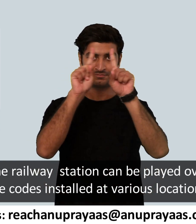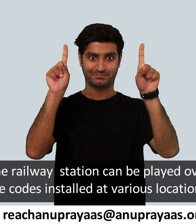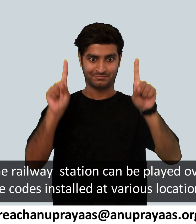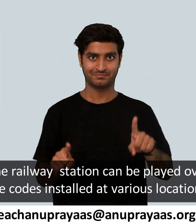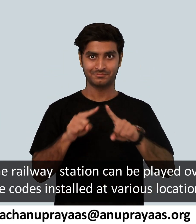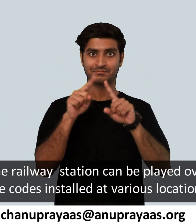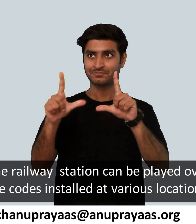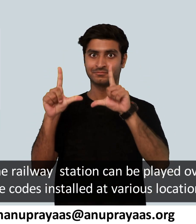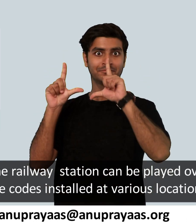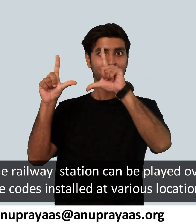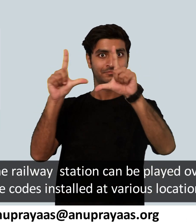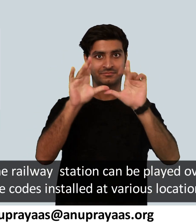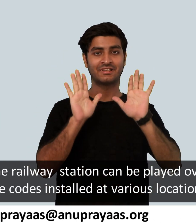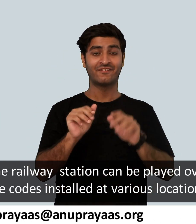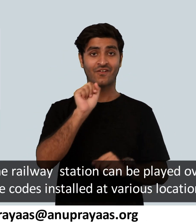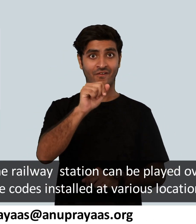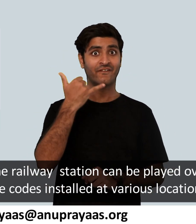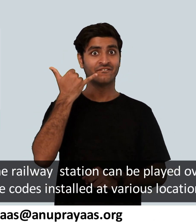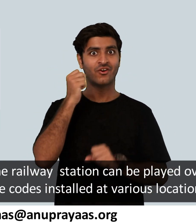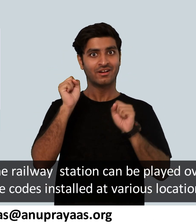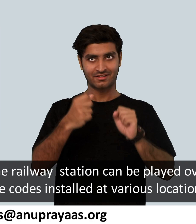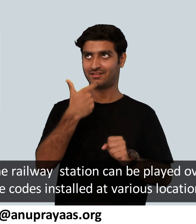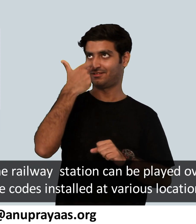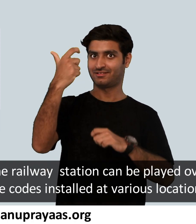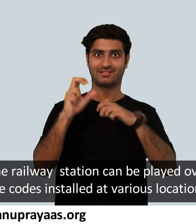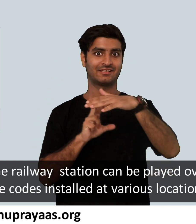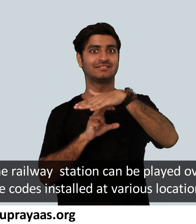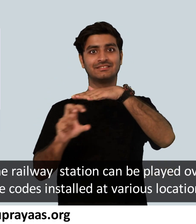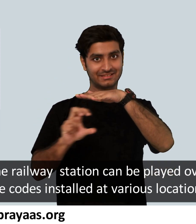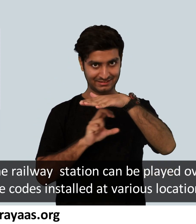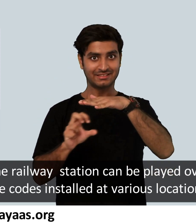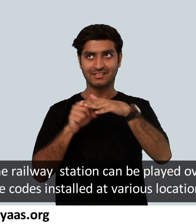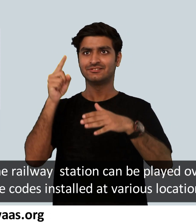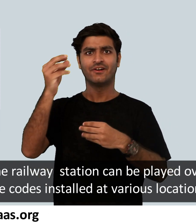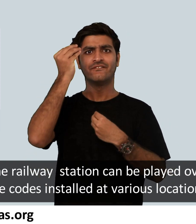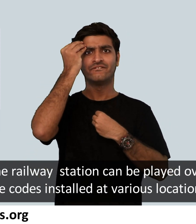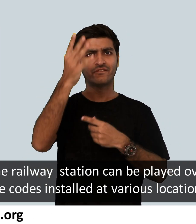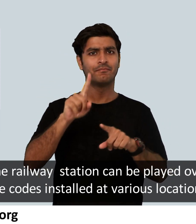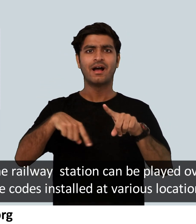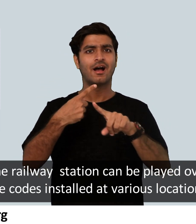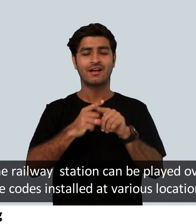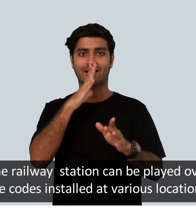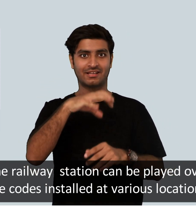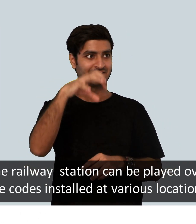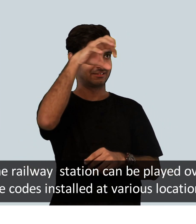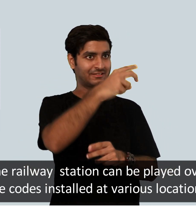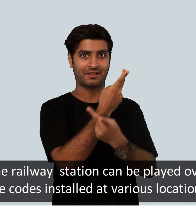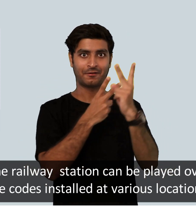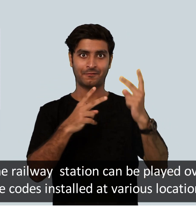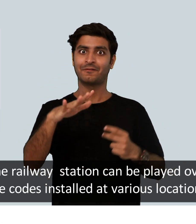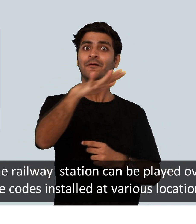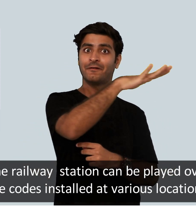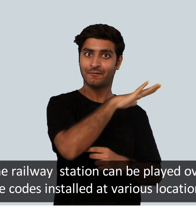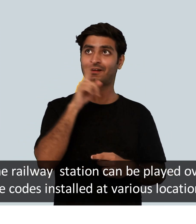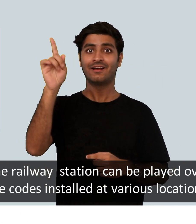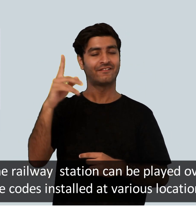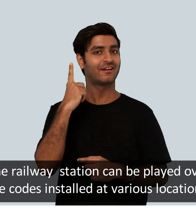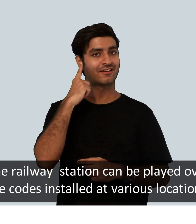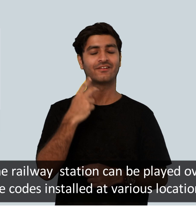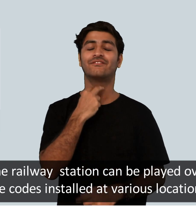Scannable audio about the railway station can be played over the phone by scanning the code installed at various